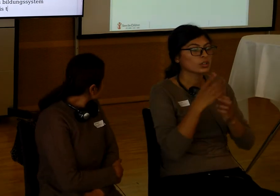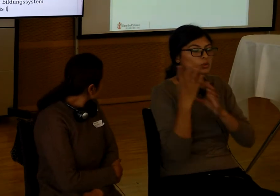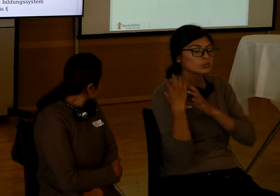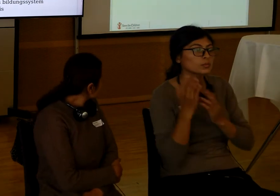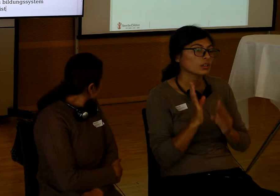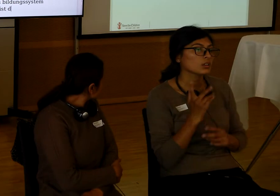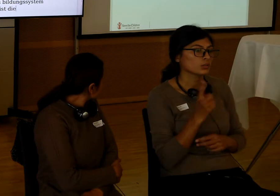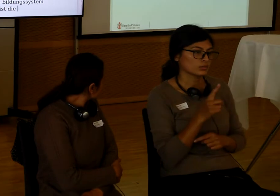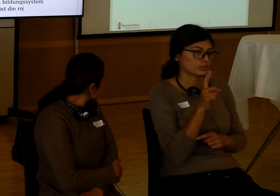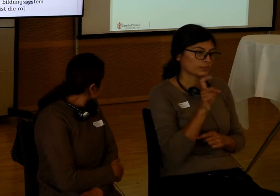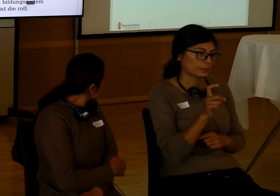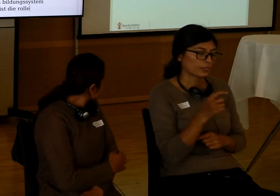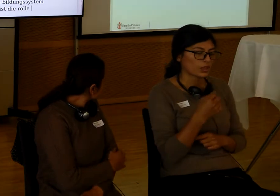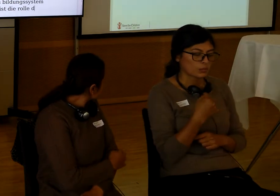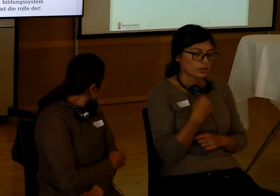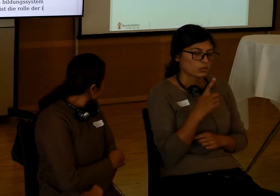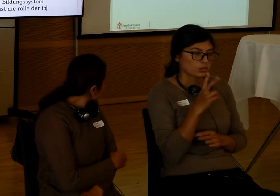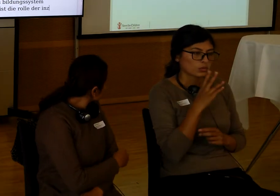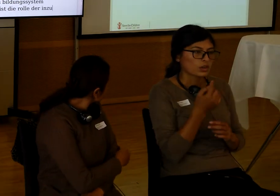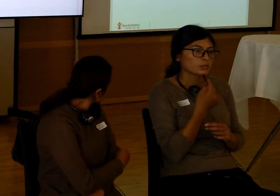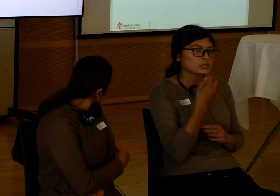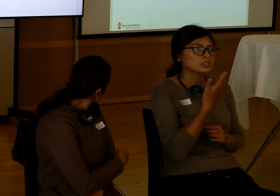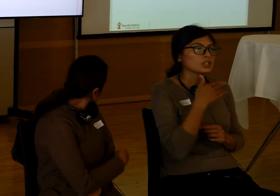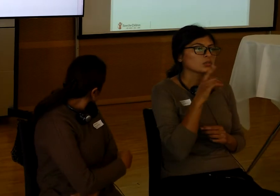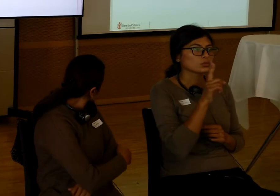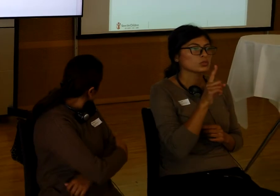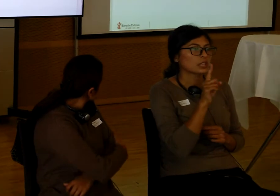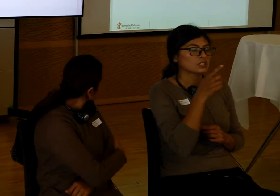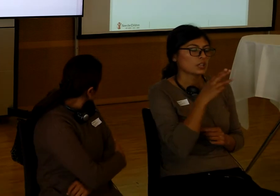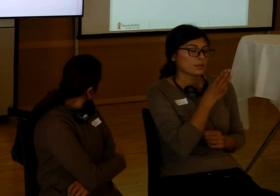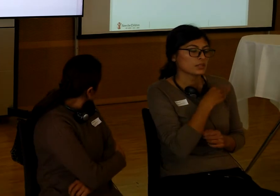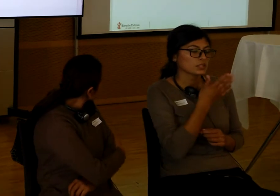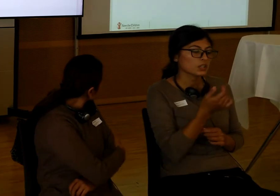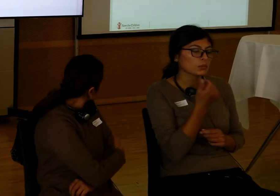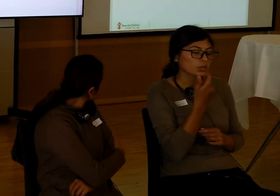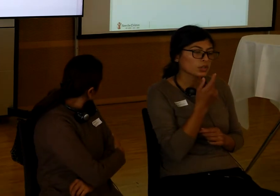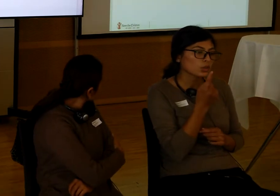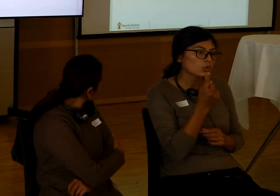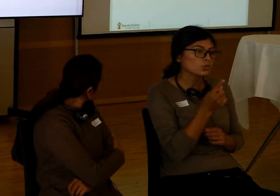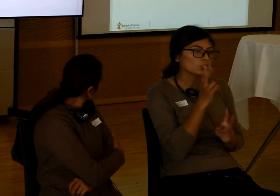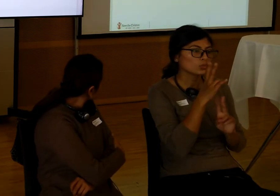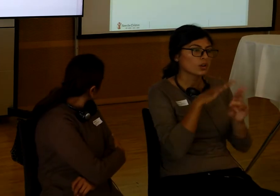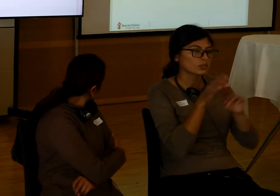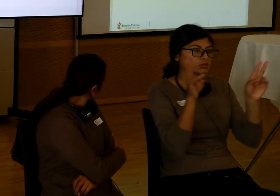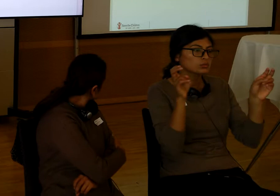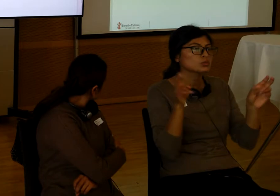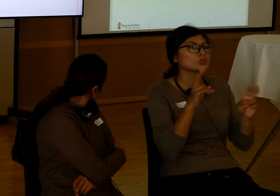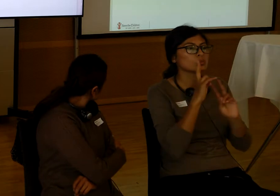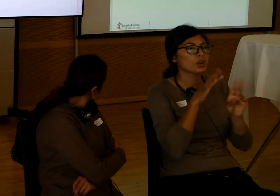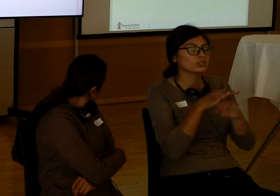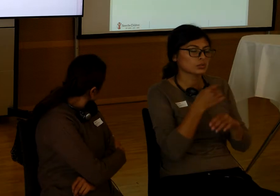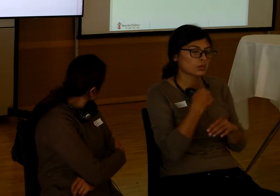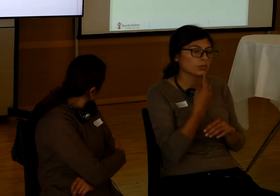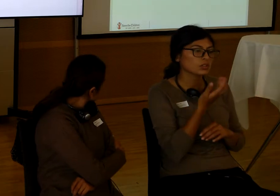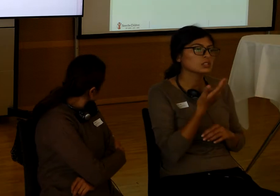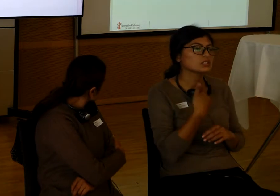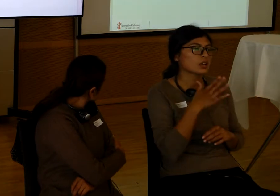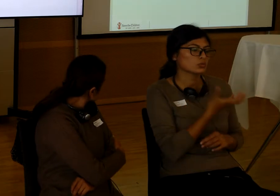Let me read out a testimony from a colleague, an education manager of Save the Children in Bangladesh.